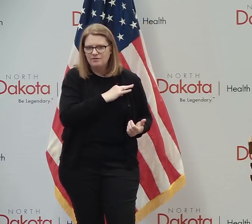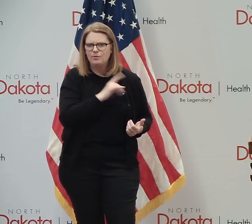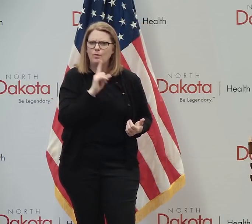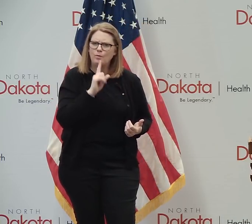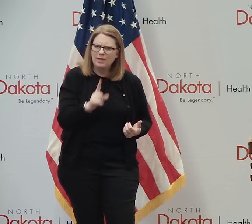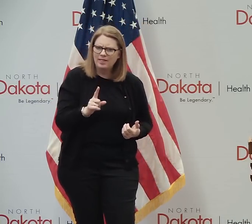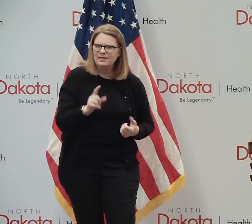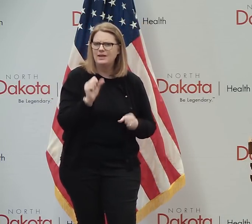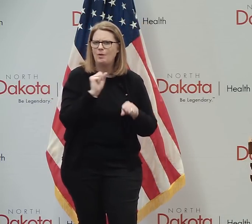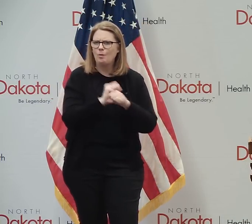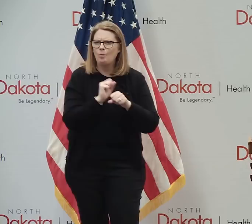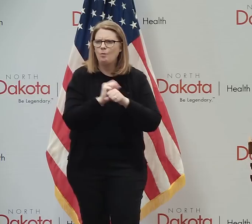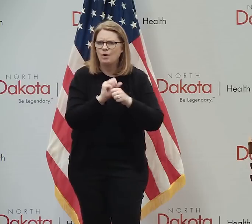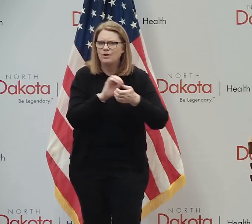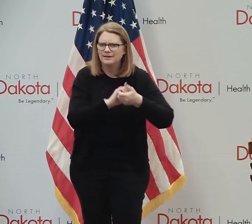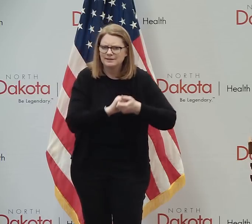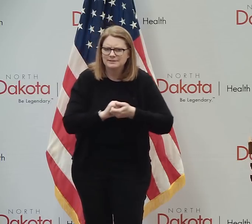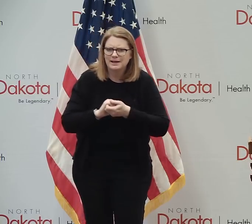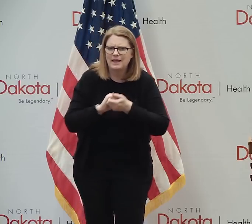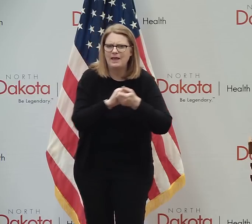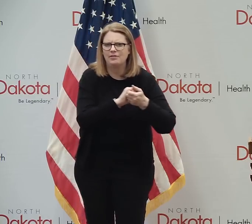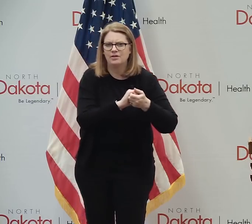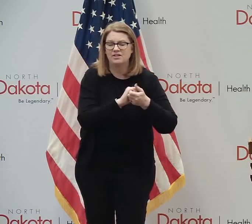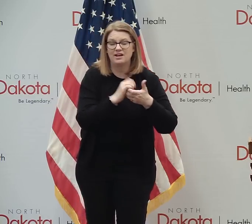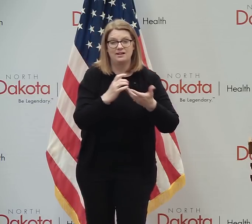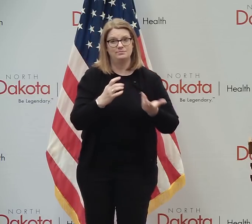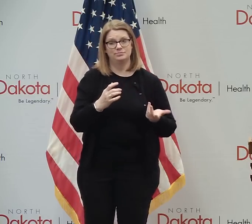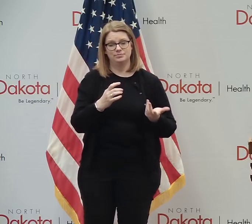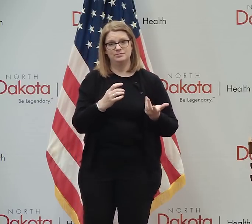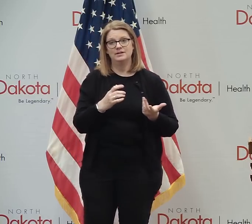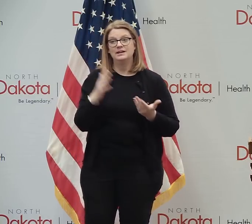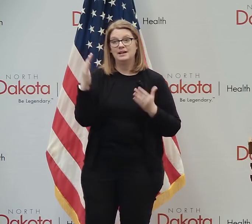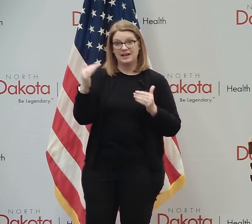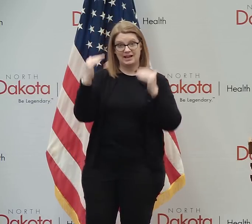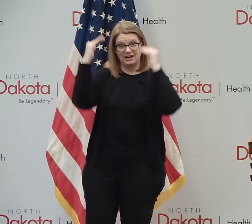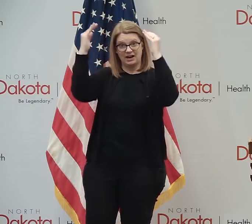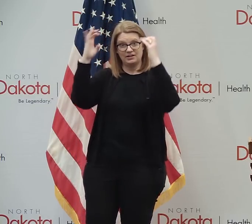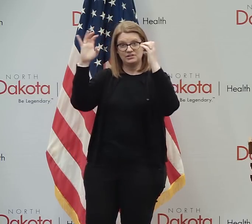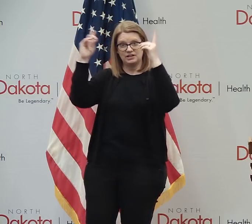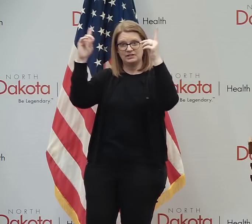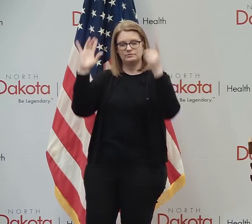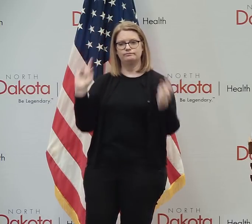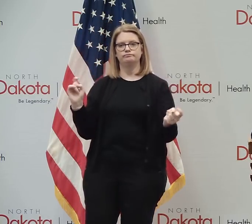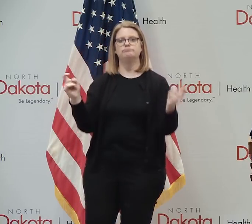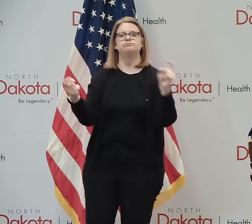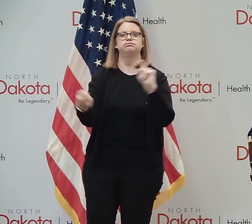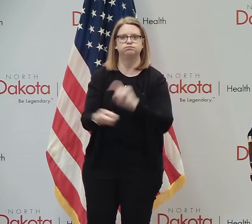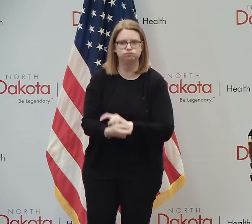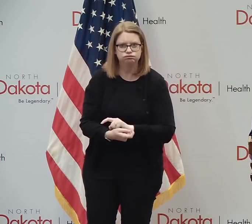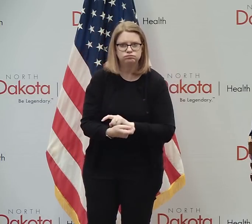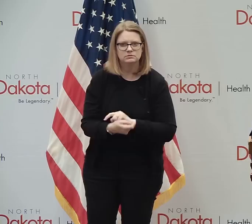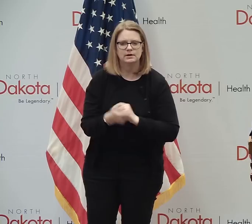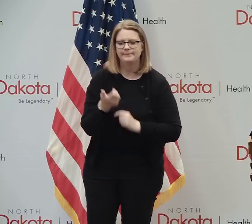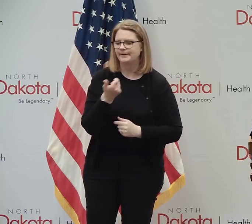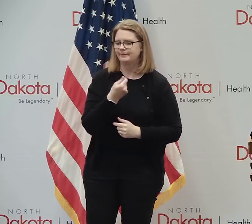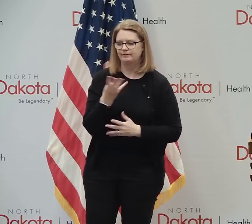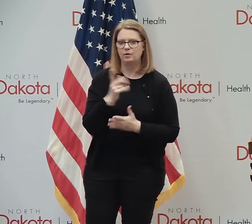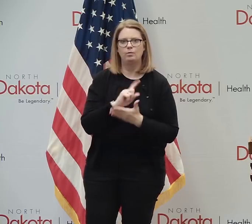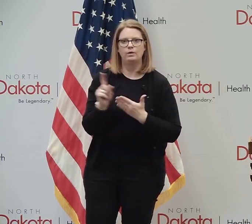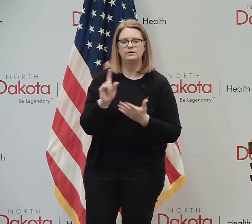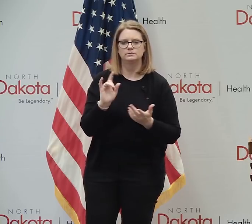together and literally turning higher education on its head in a matter of weeks to